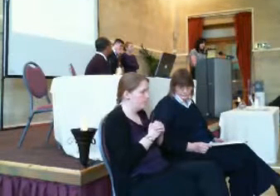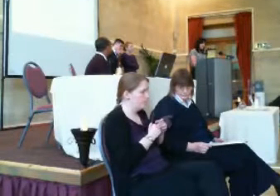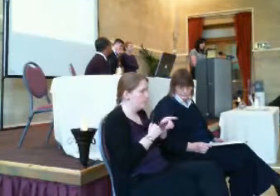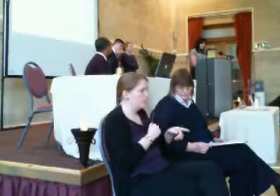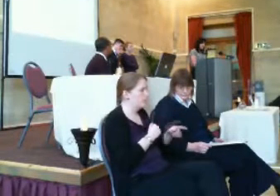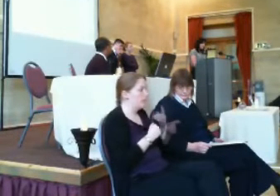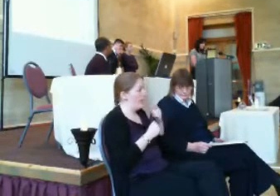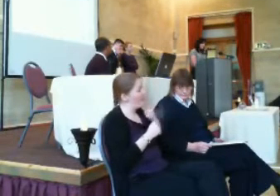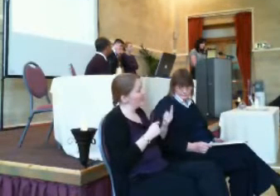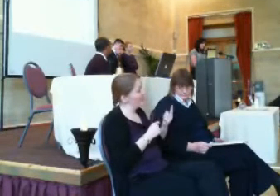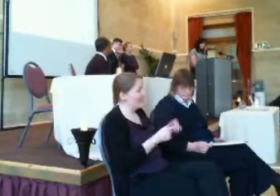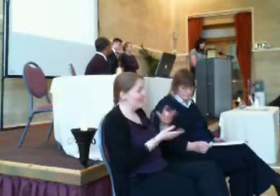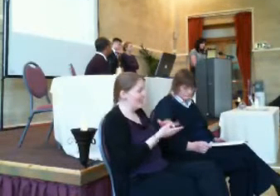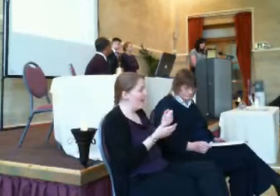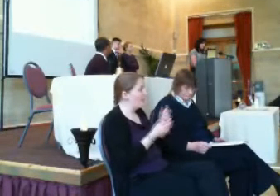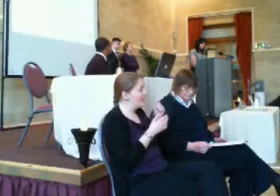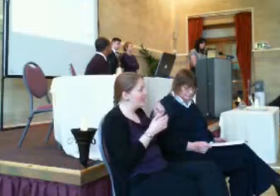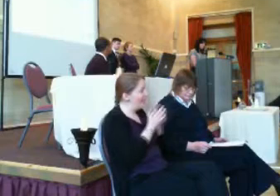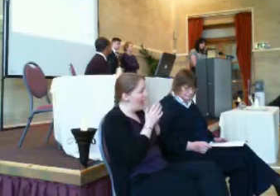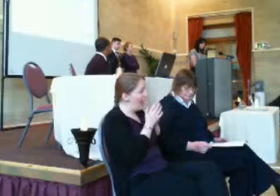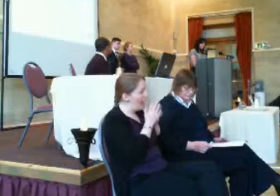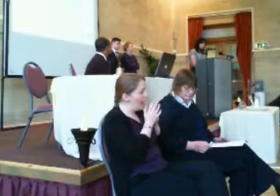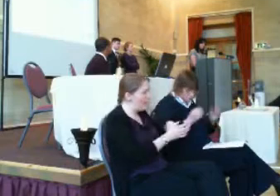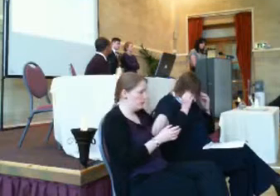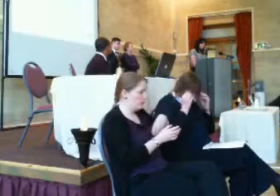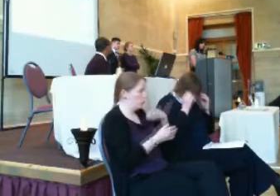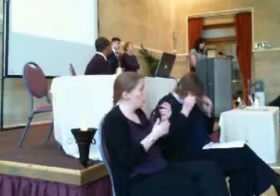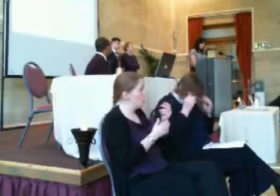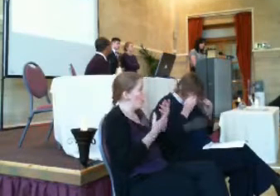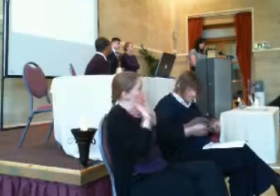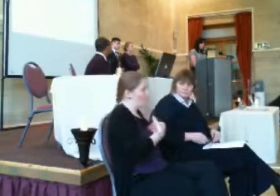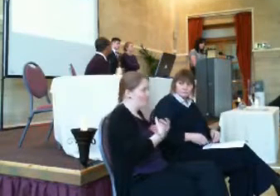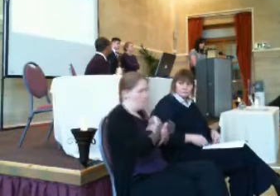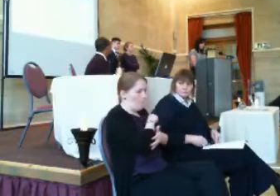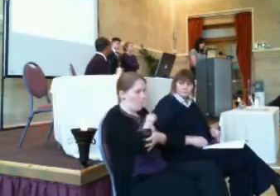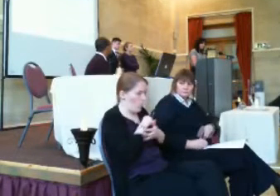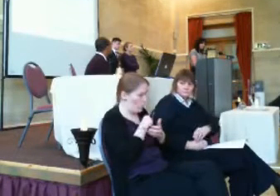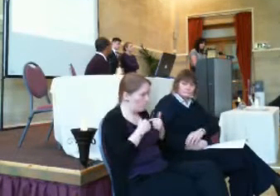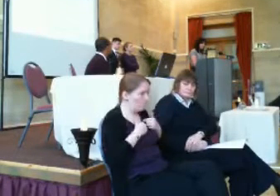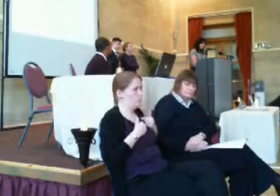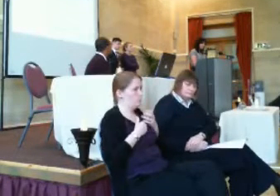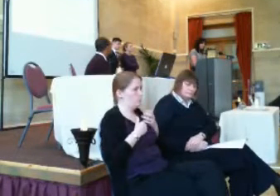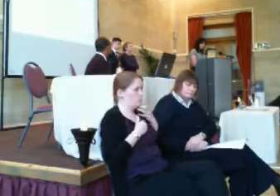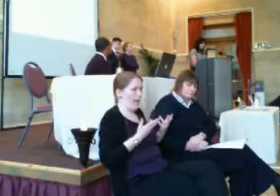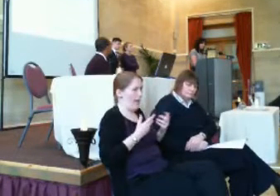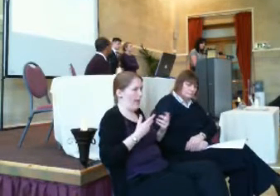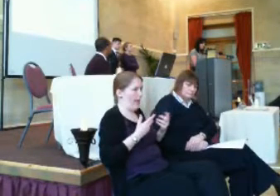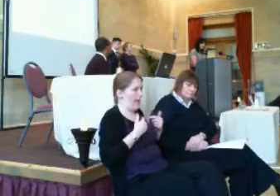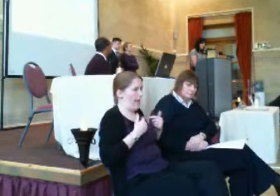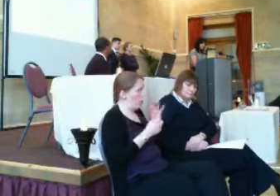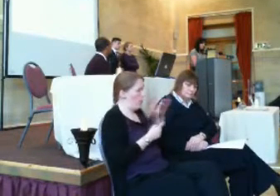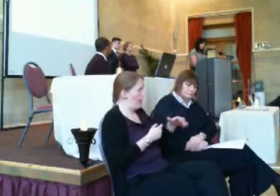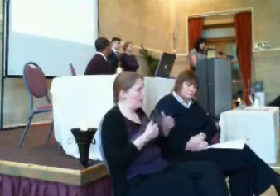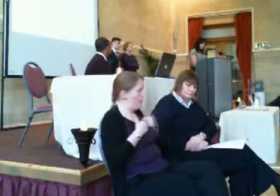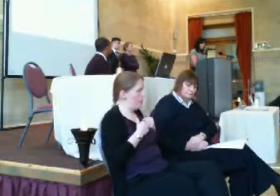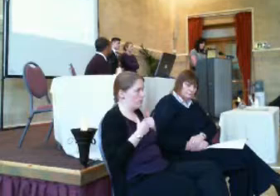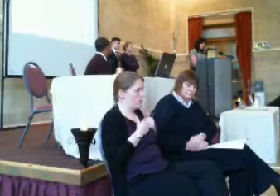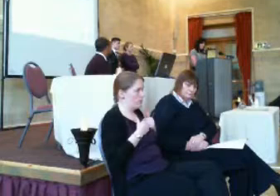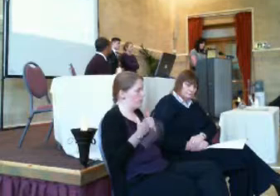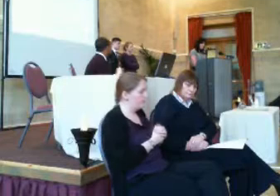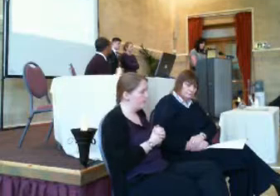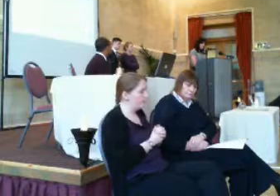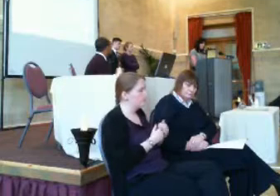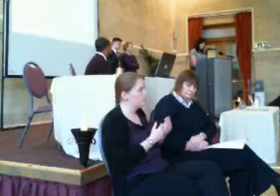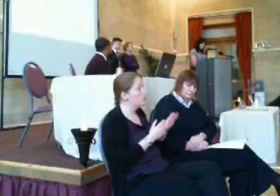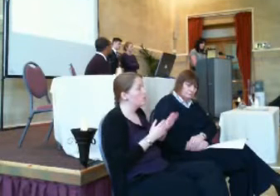million souls, some are living in mansions, some are living in holes. Yet there's no place for us, my dear, yet there's no place for us. Once